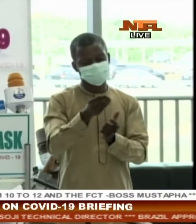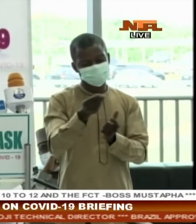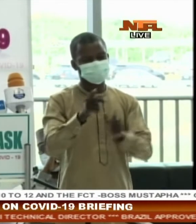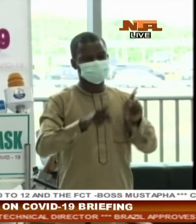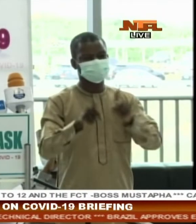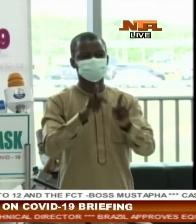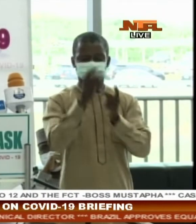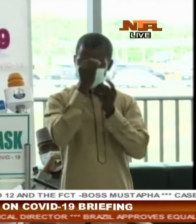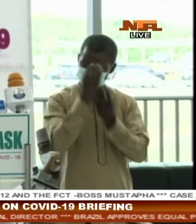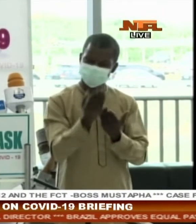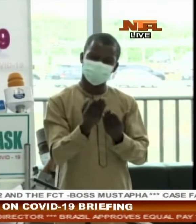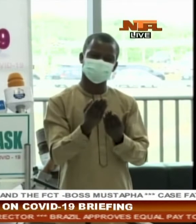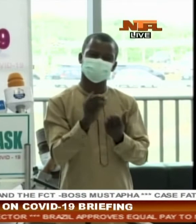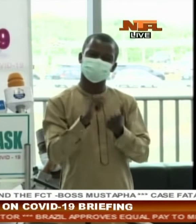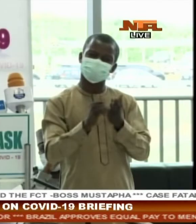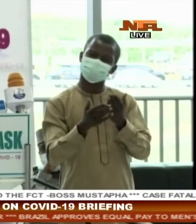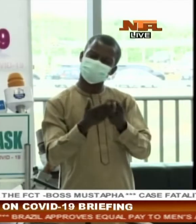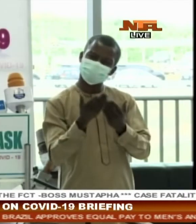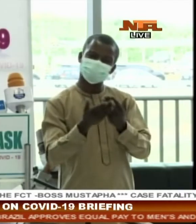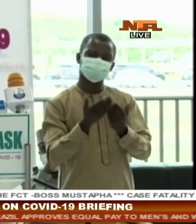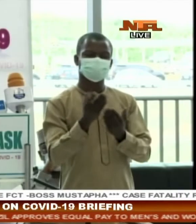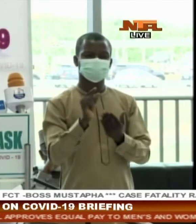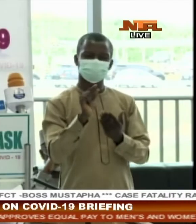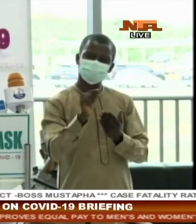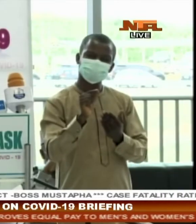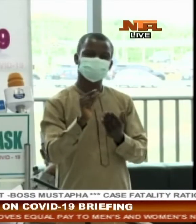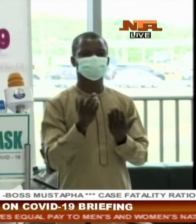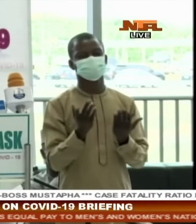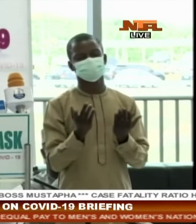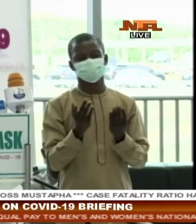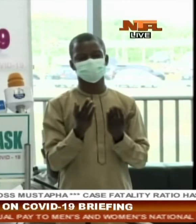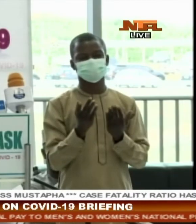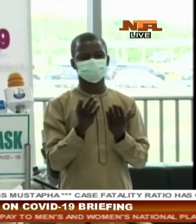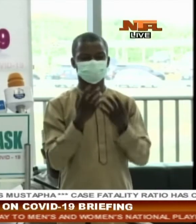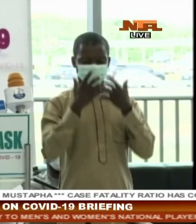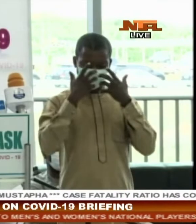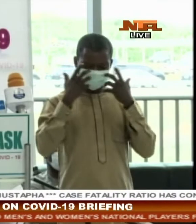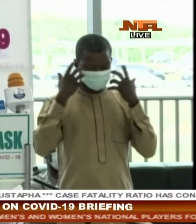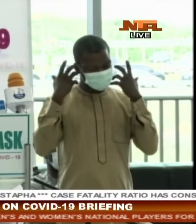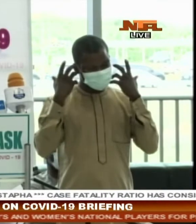this simple intervention measure that we know is quite effective.